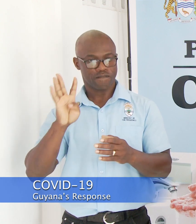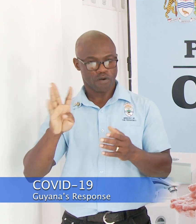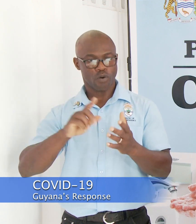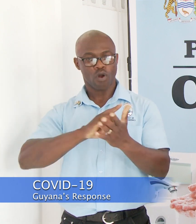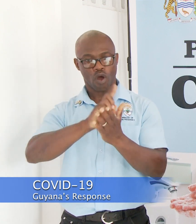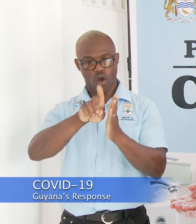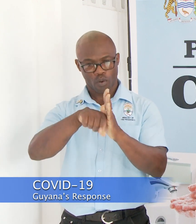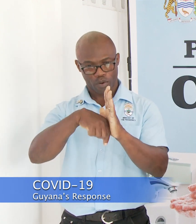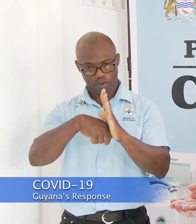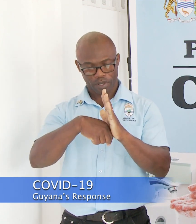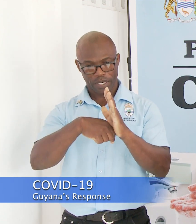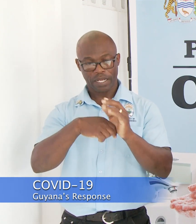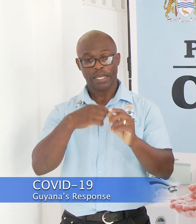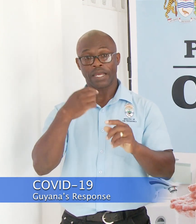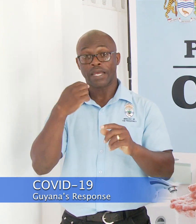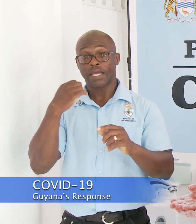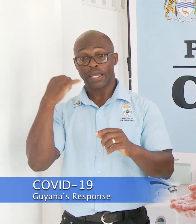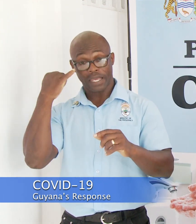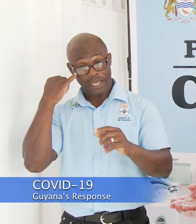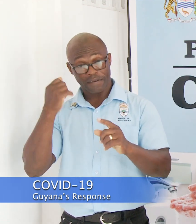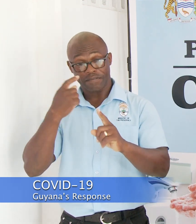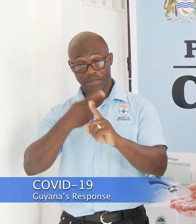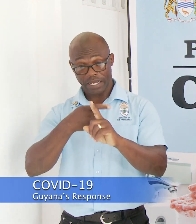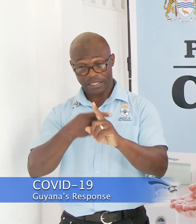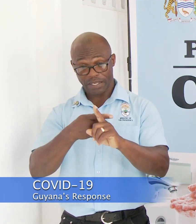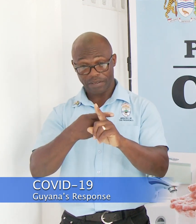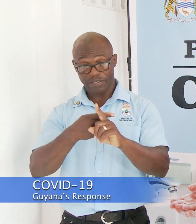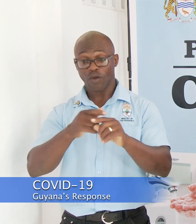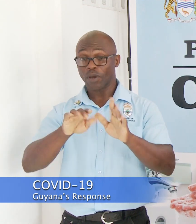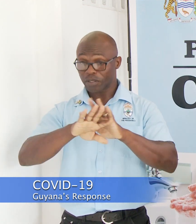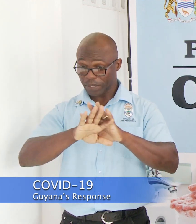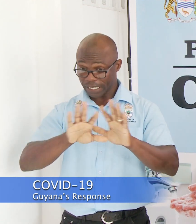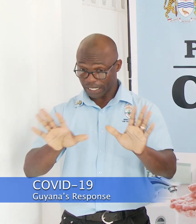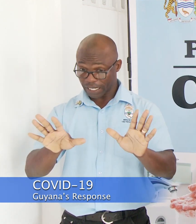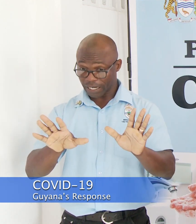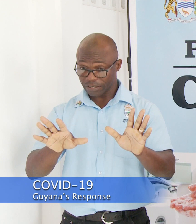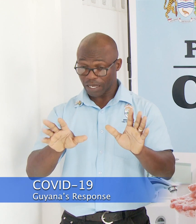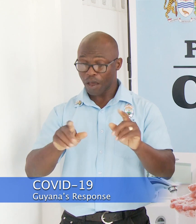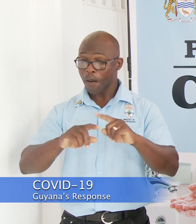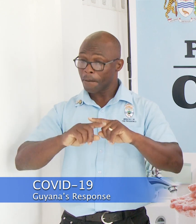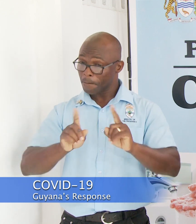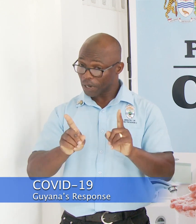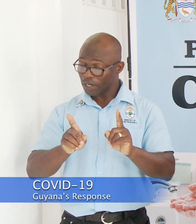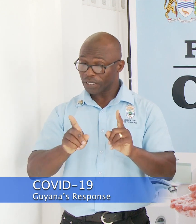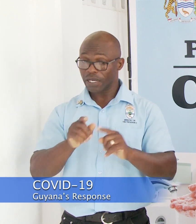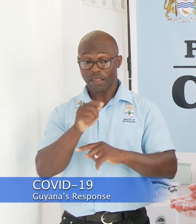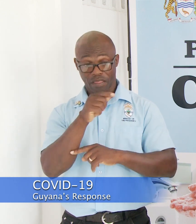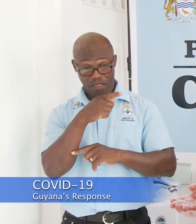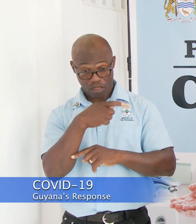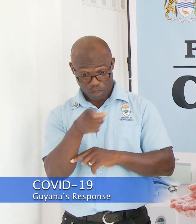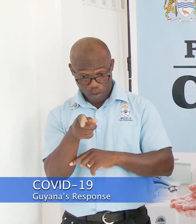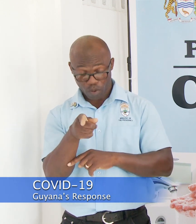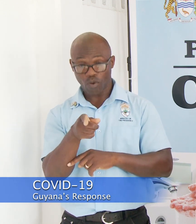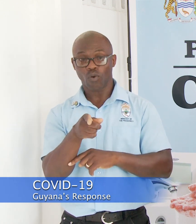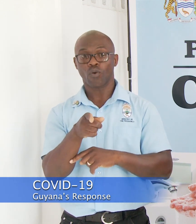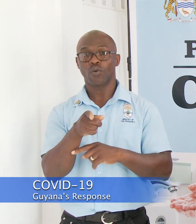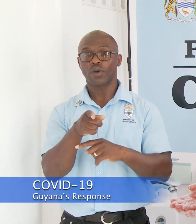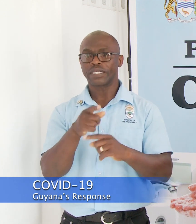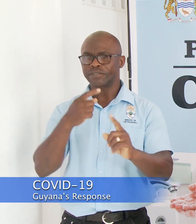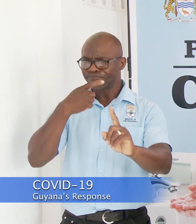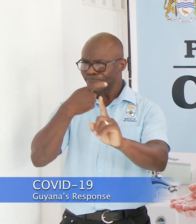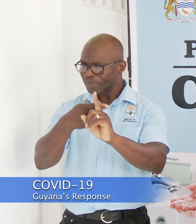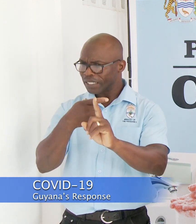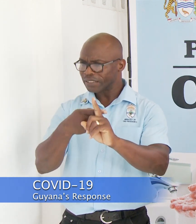negative, they will be cleared, but those with positive results will remain